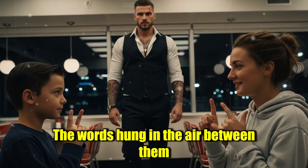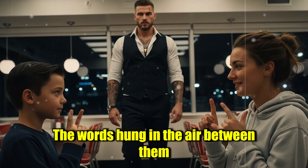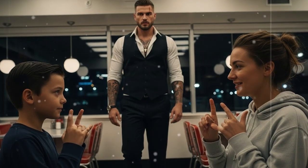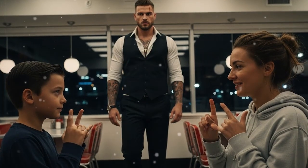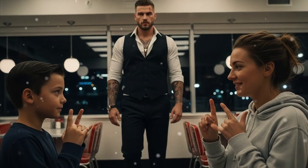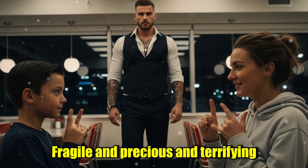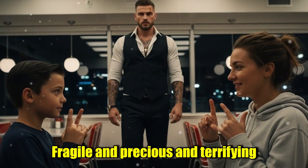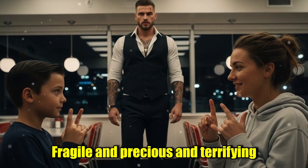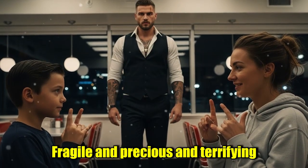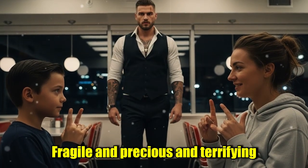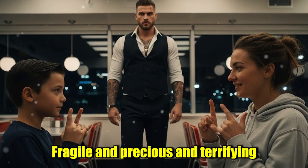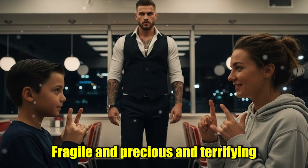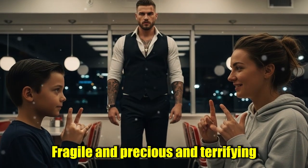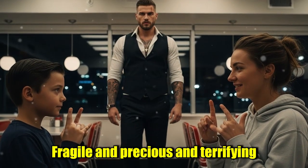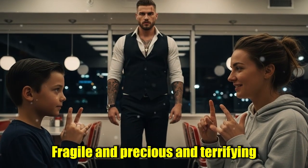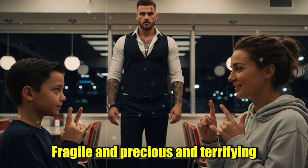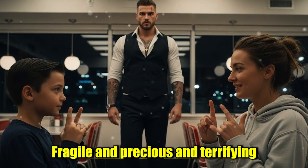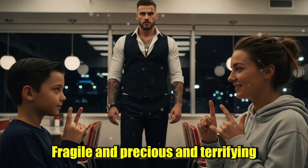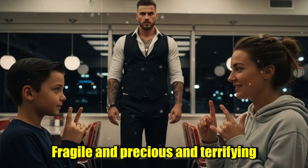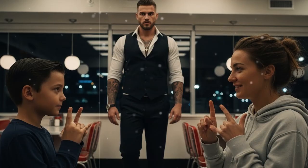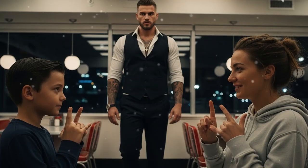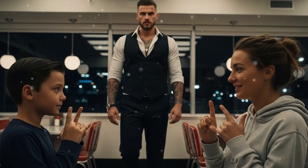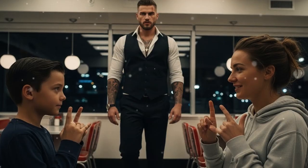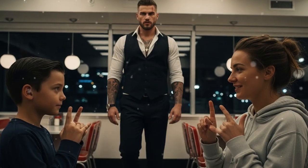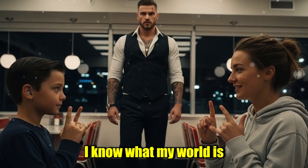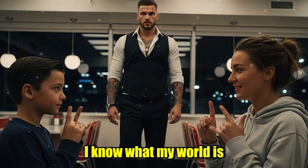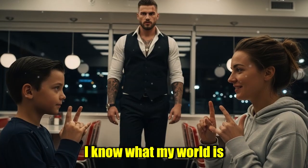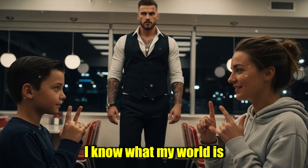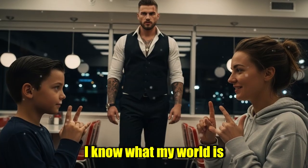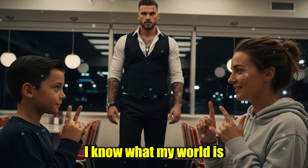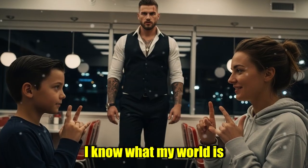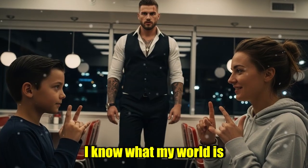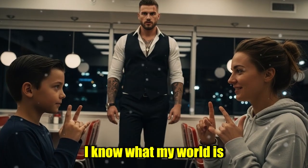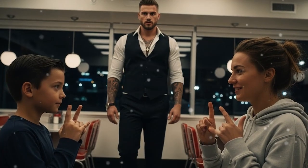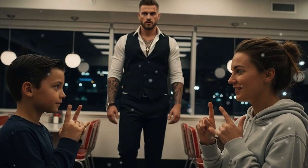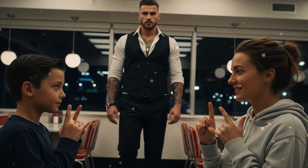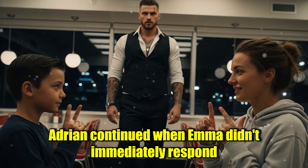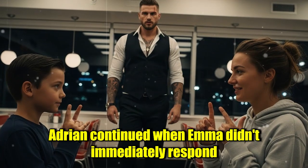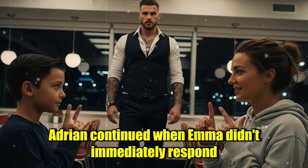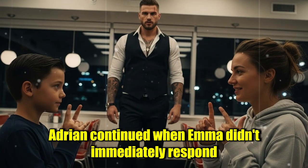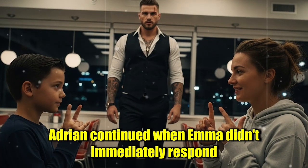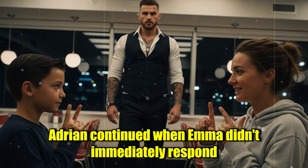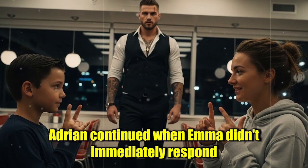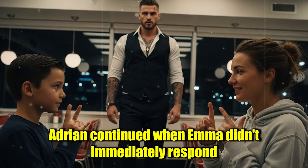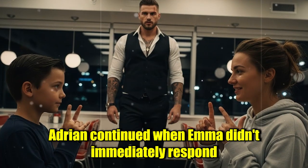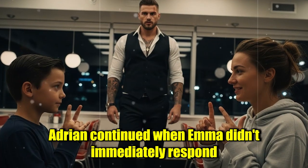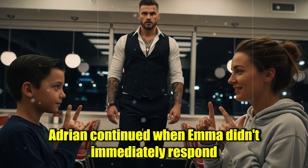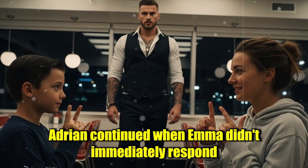them, fragile and precious and terrifying. I know what my world is, Adrian continued when Emma didn't